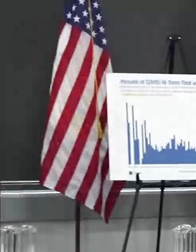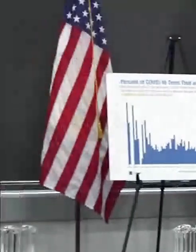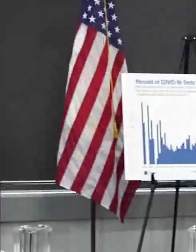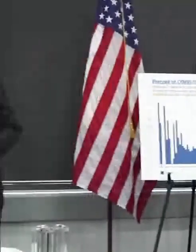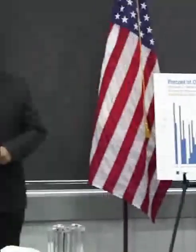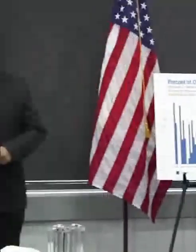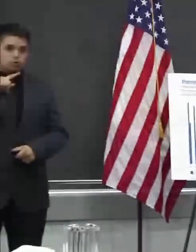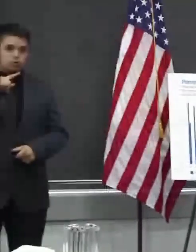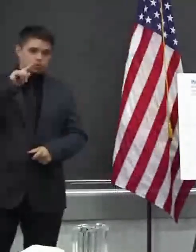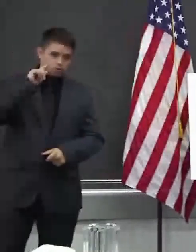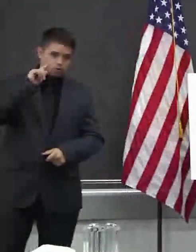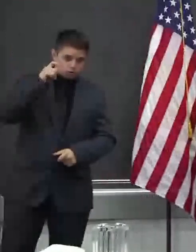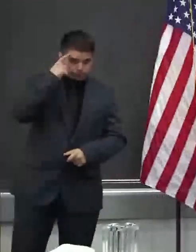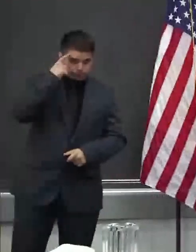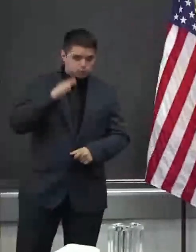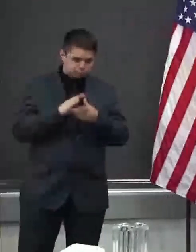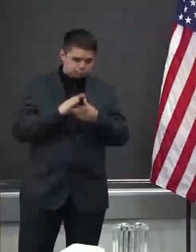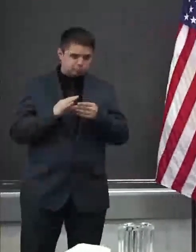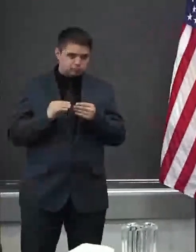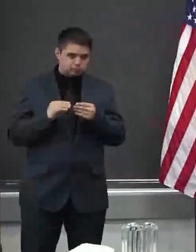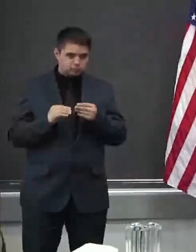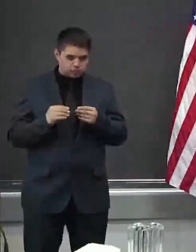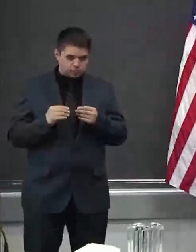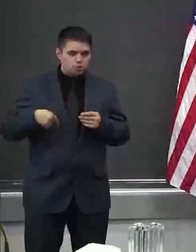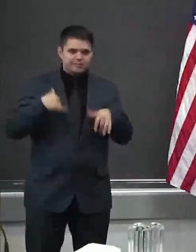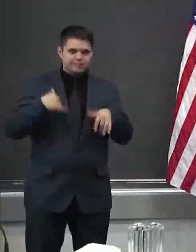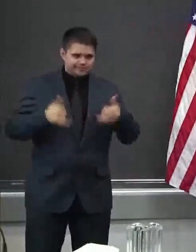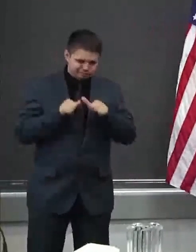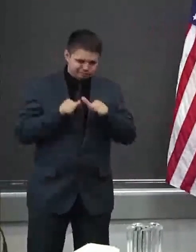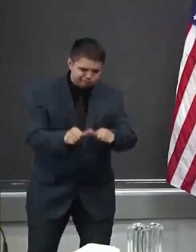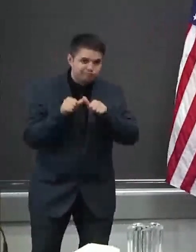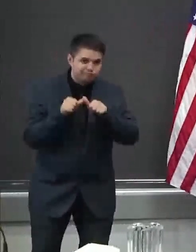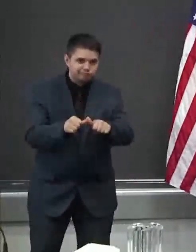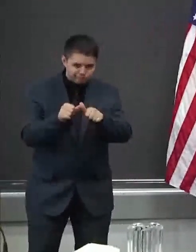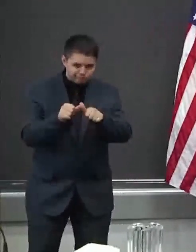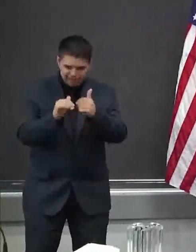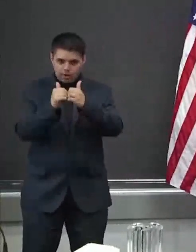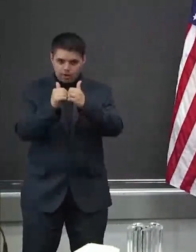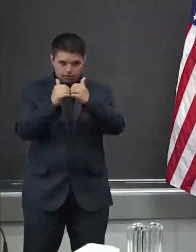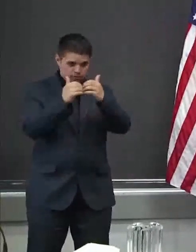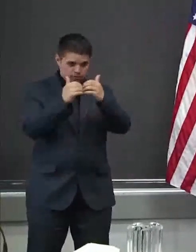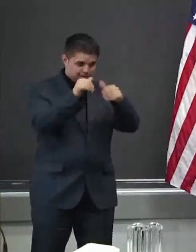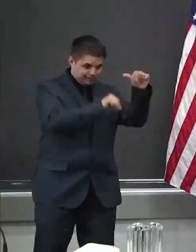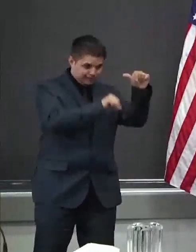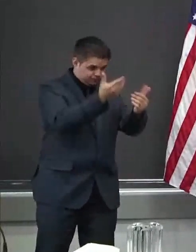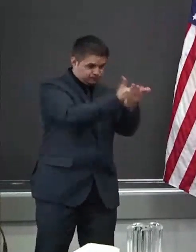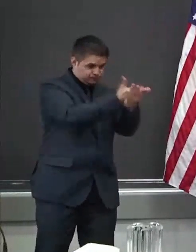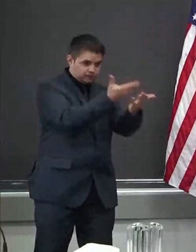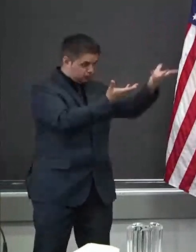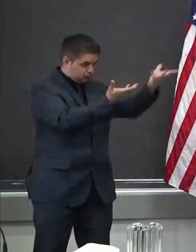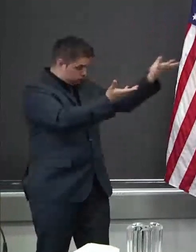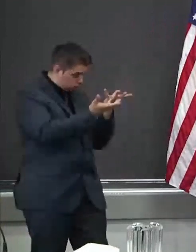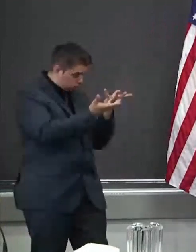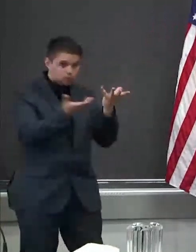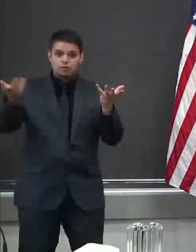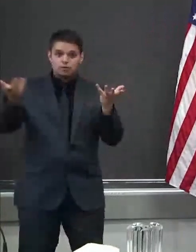make decisions based on science and data informed by our medical advisory panel